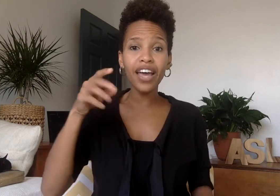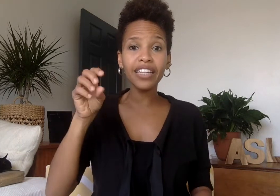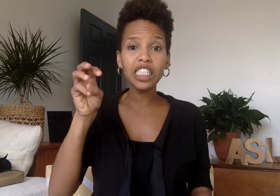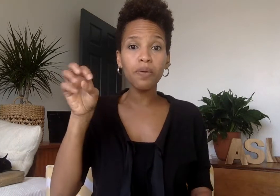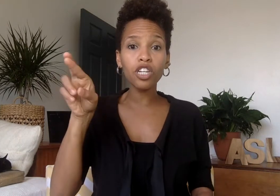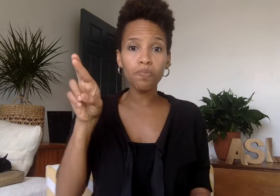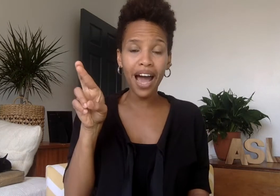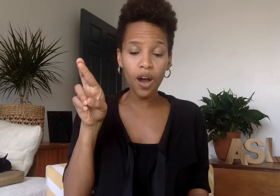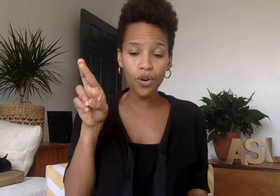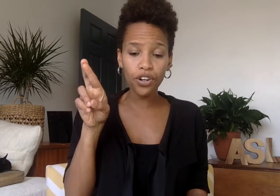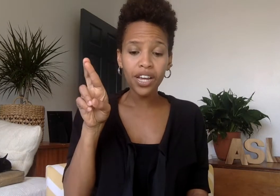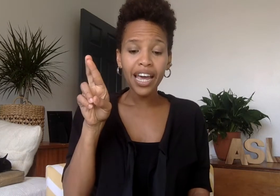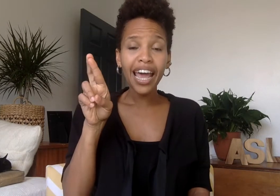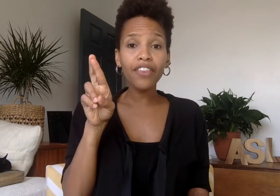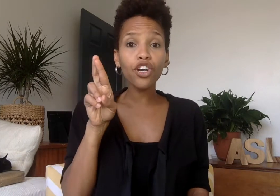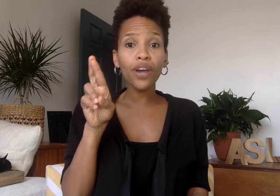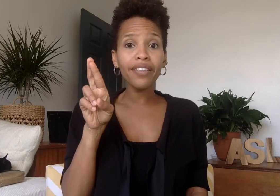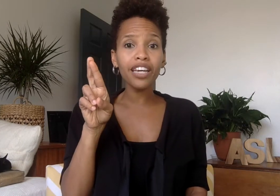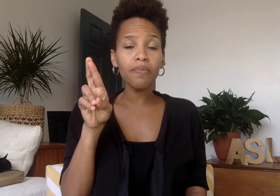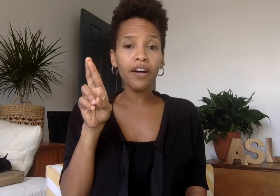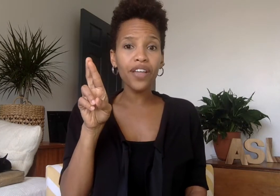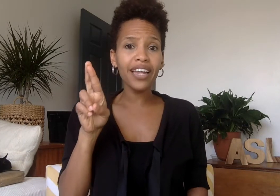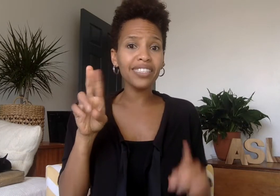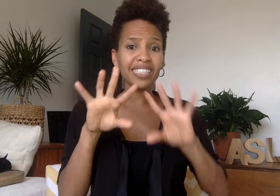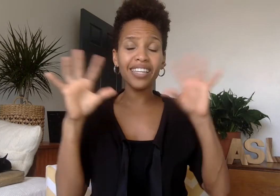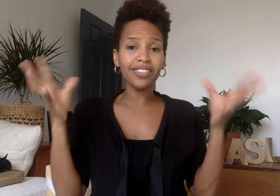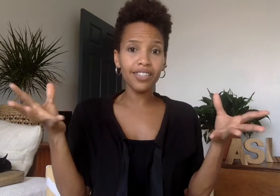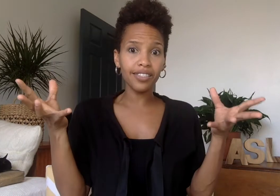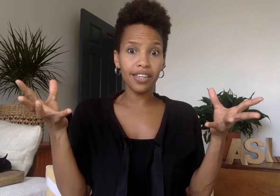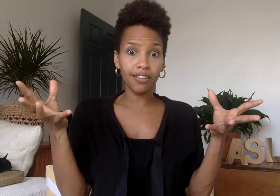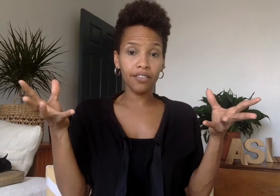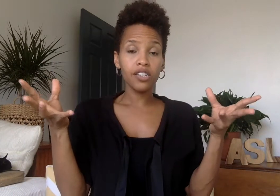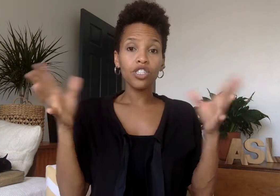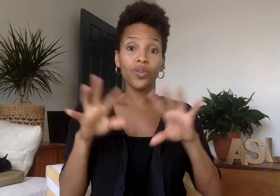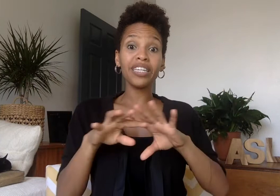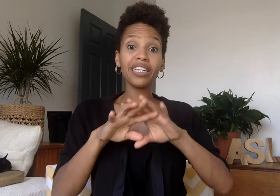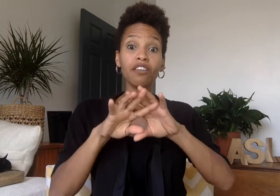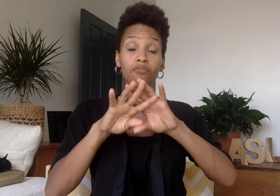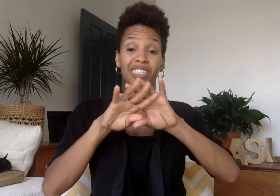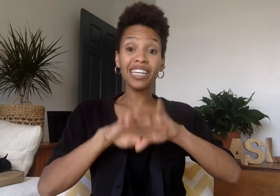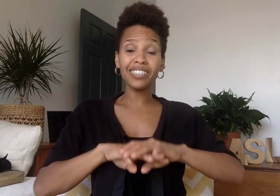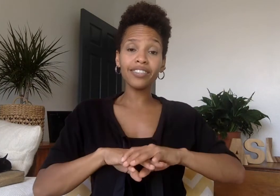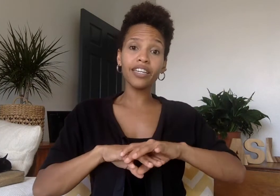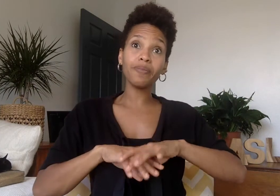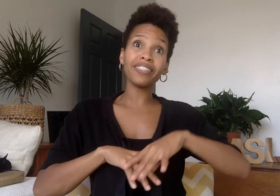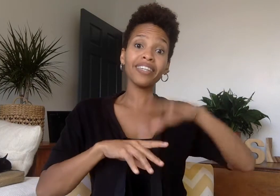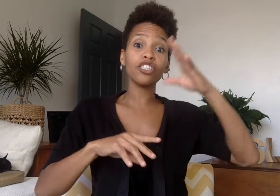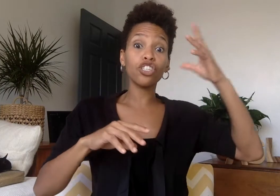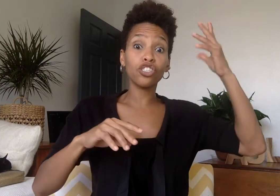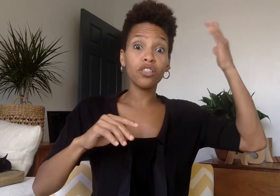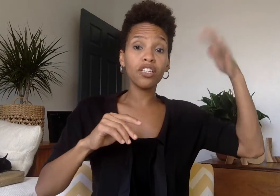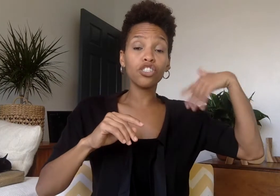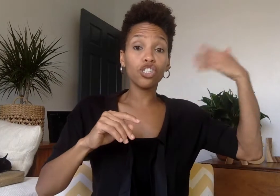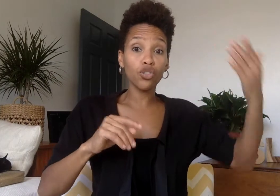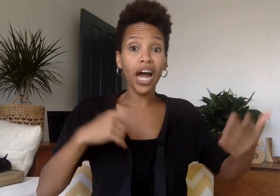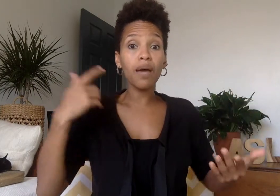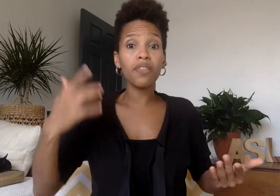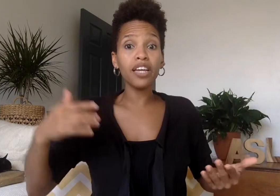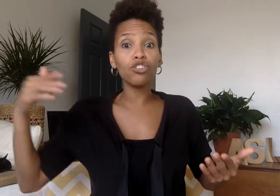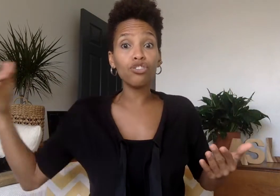he spells power. And the great thing about that is it sets the scene. So he says it's basically the describe, then